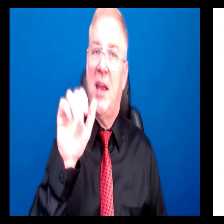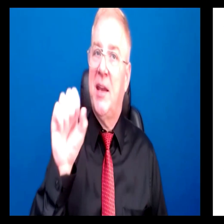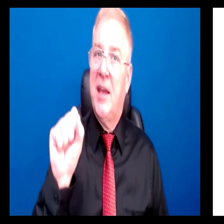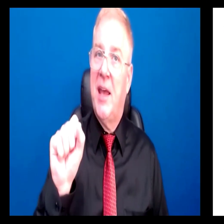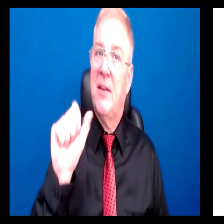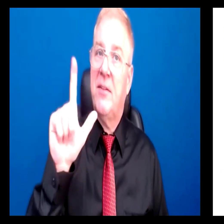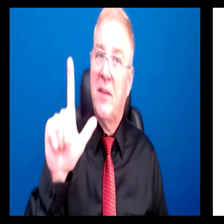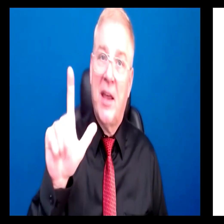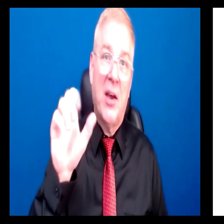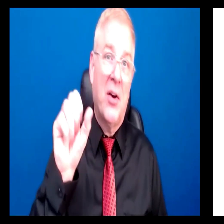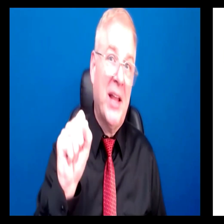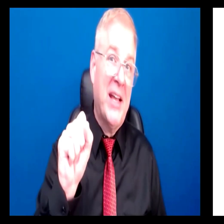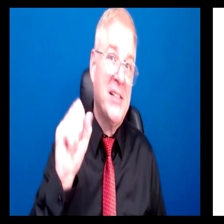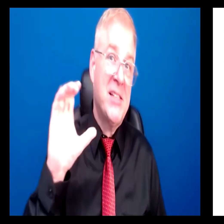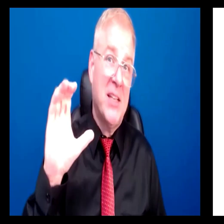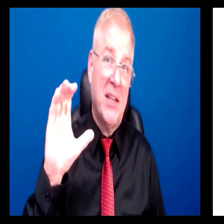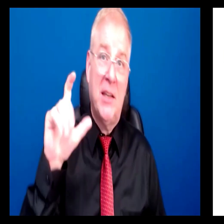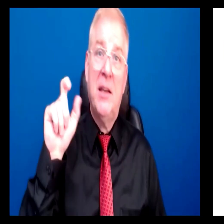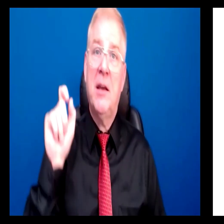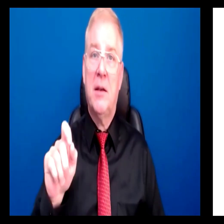is